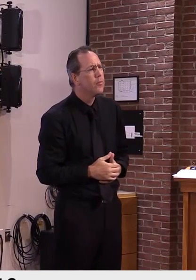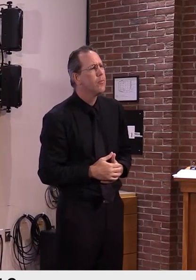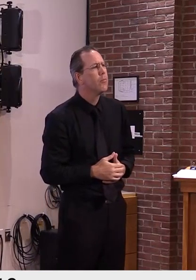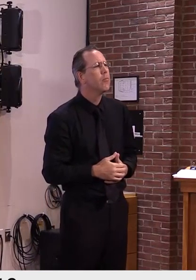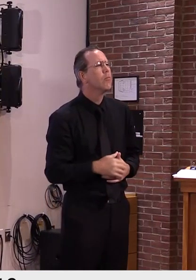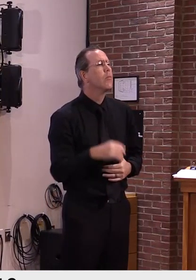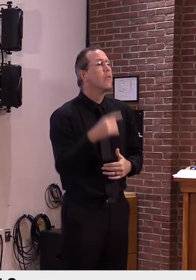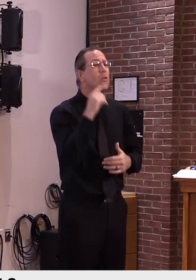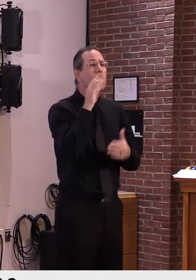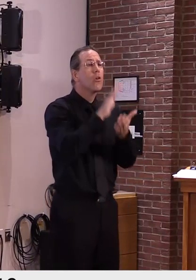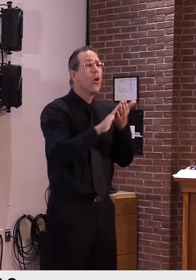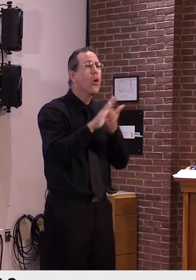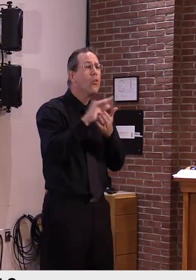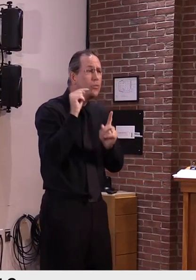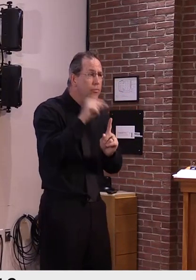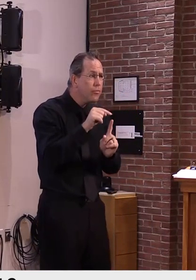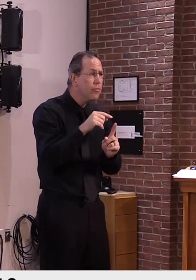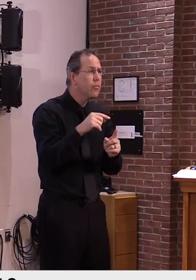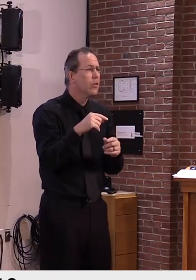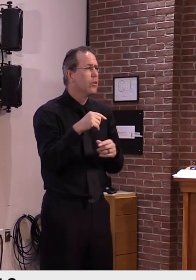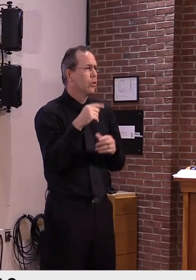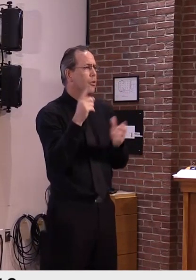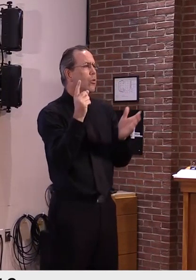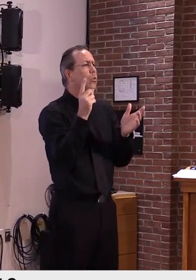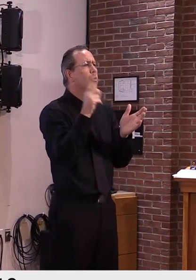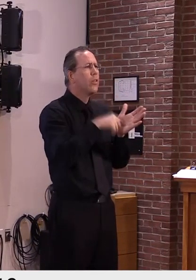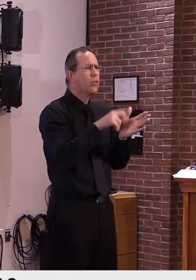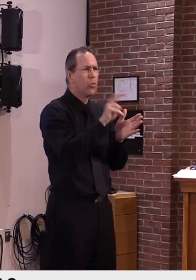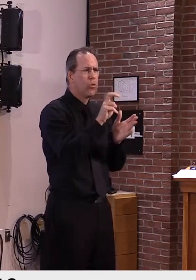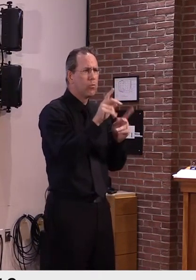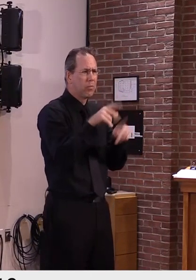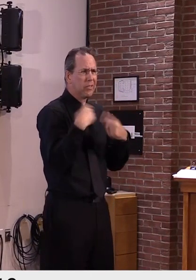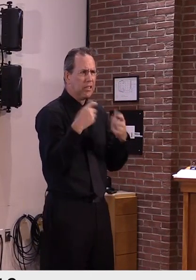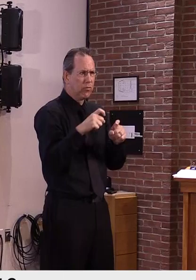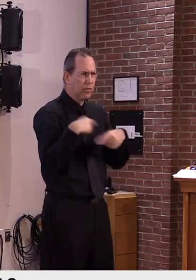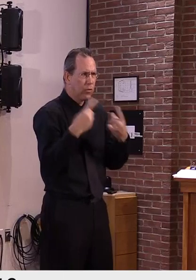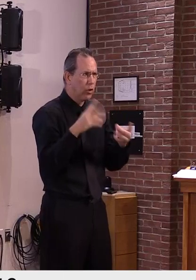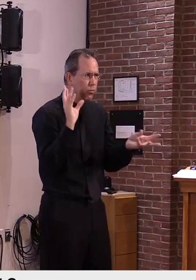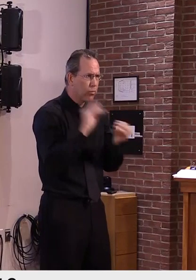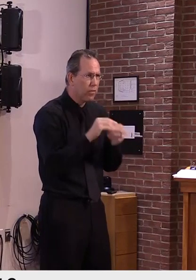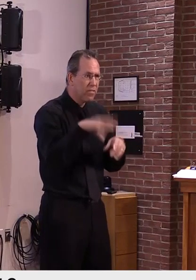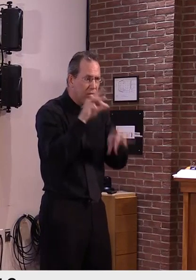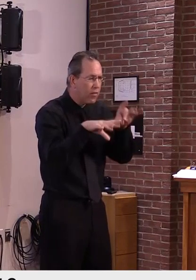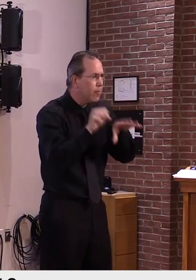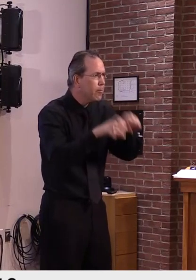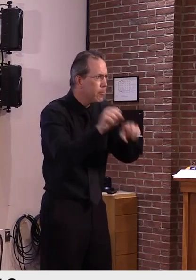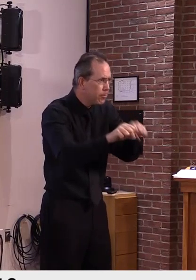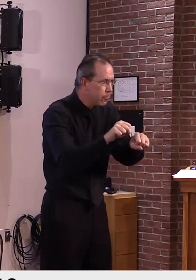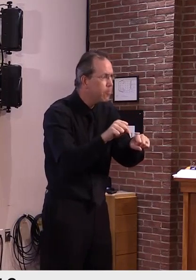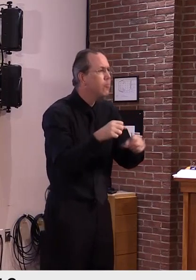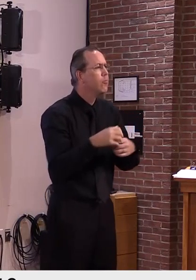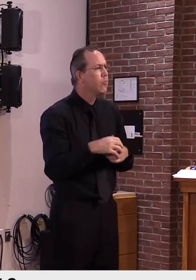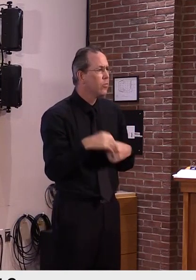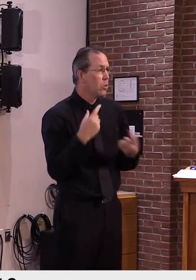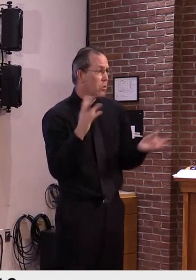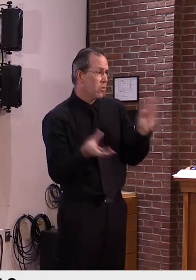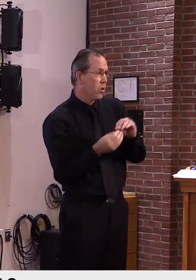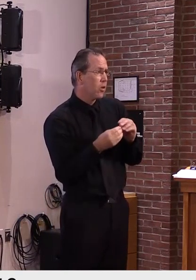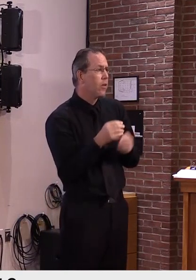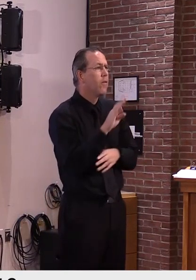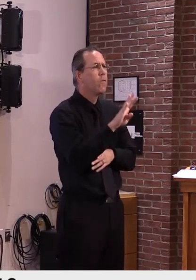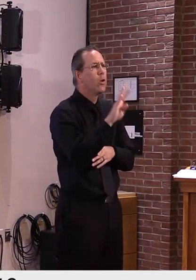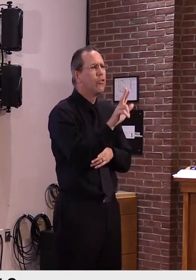that were conducted since Friday. 1 new positive recorded in the numbers, so 43 potential total positive cases now